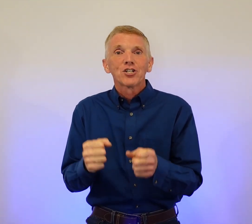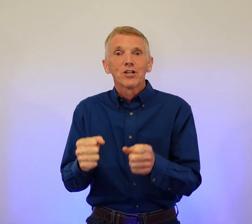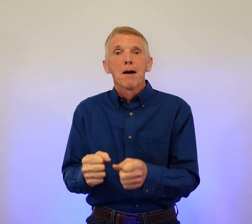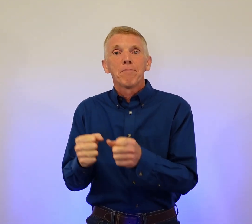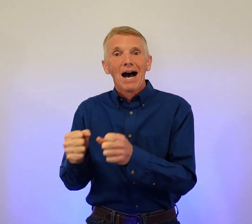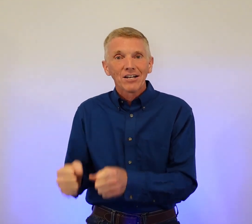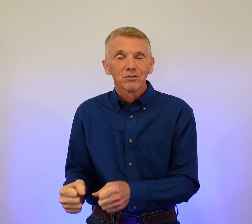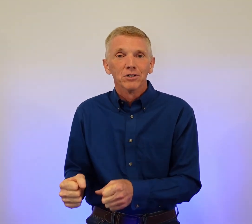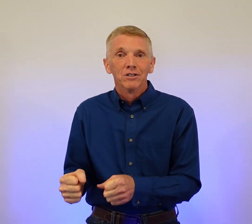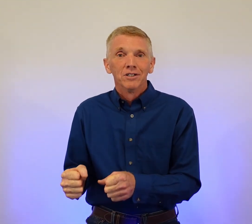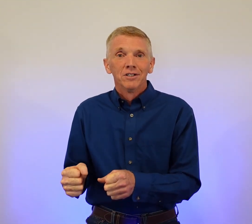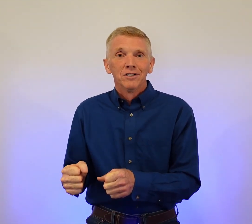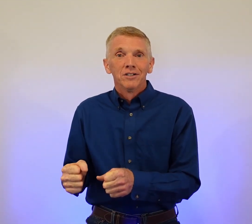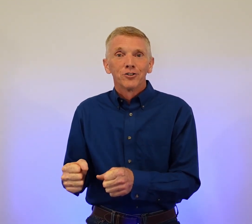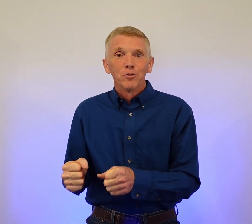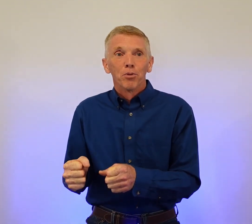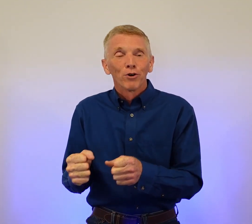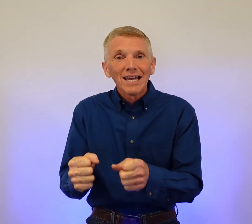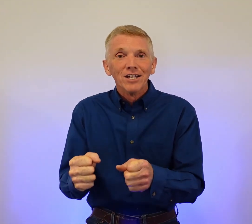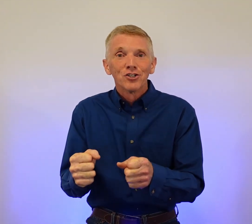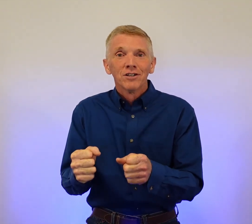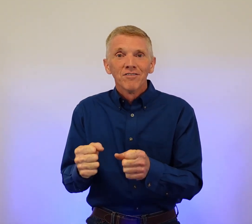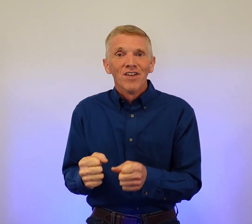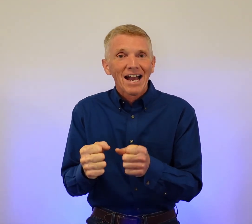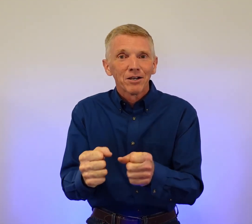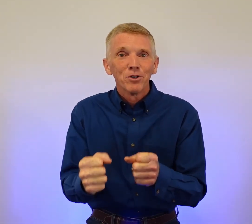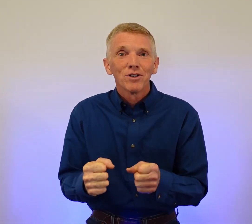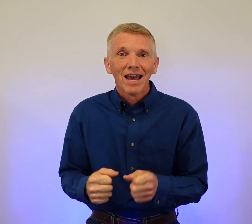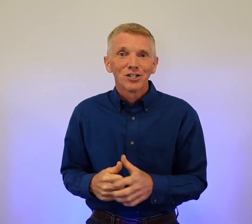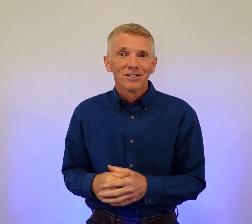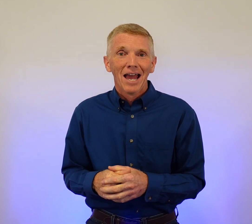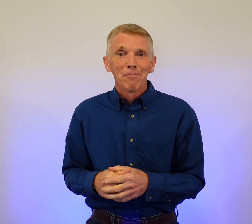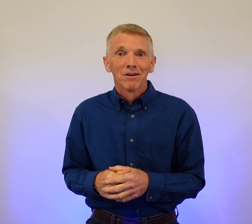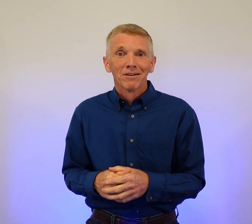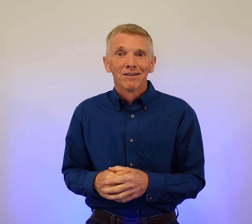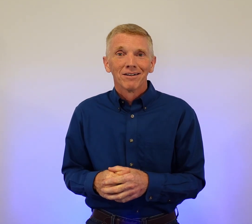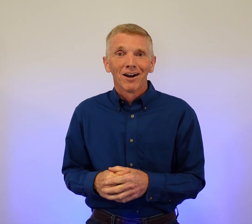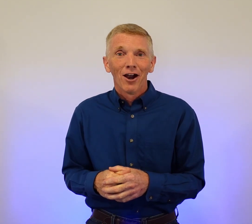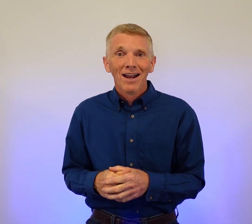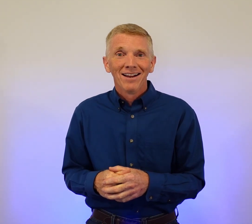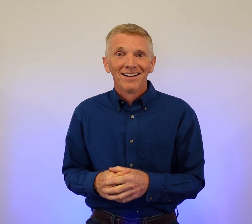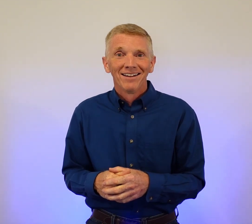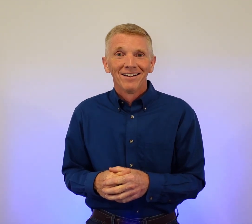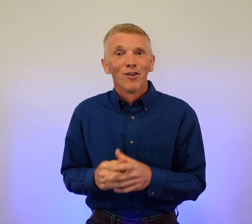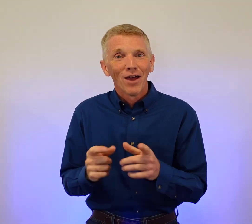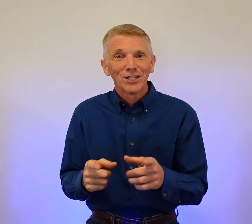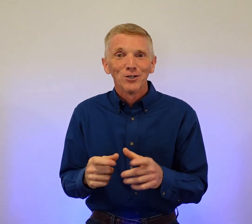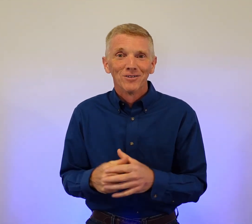job possible to bridge that communication gap. All right? Thank you.